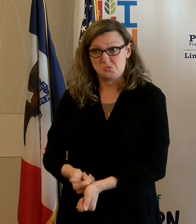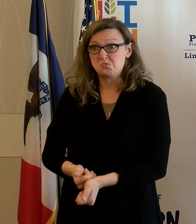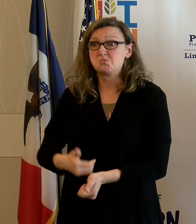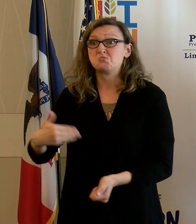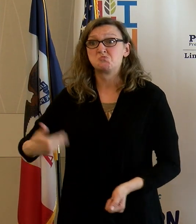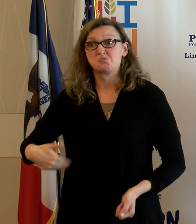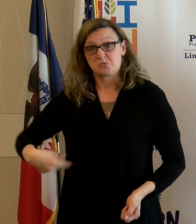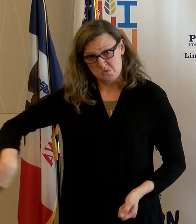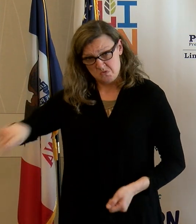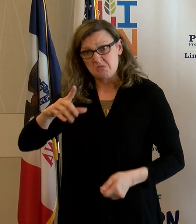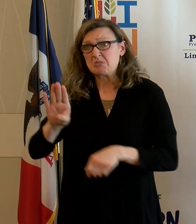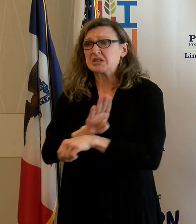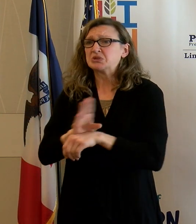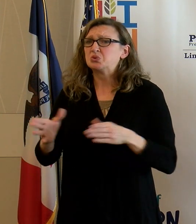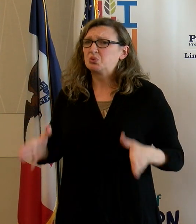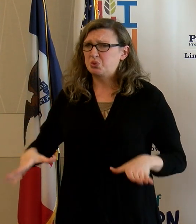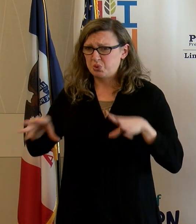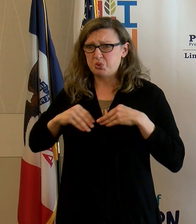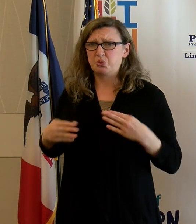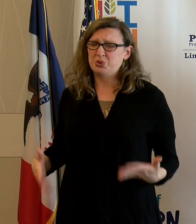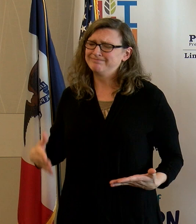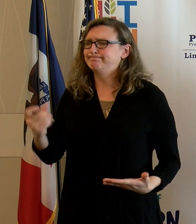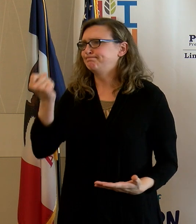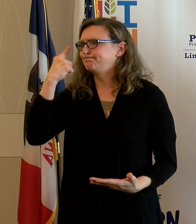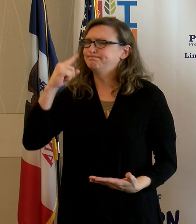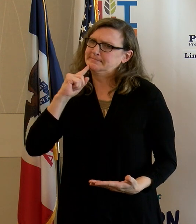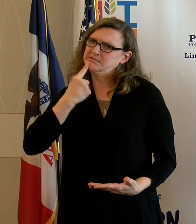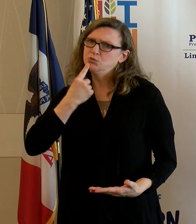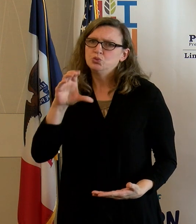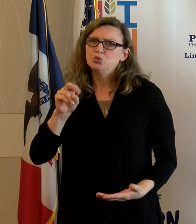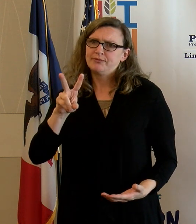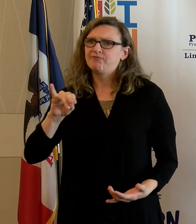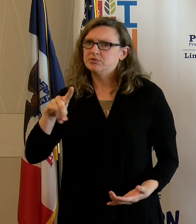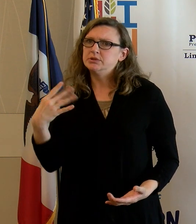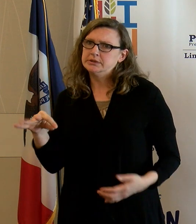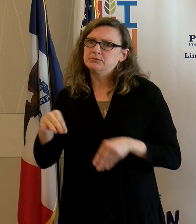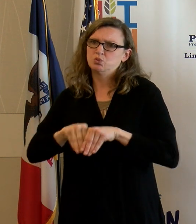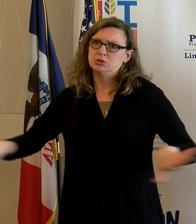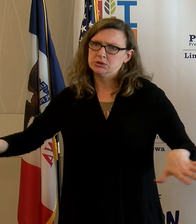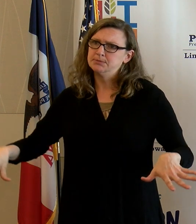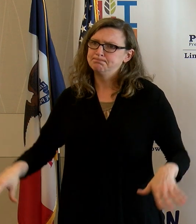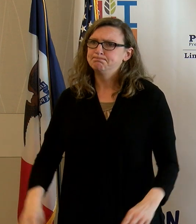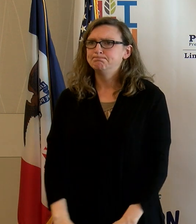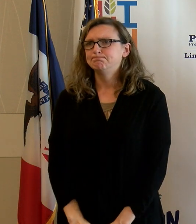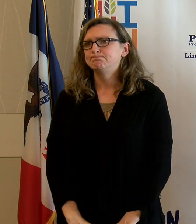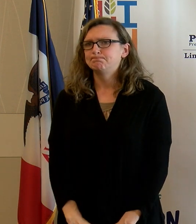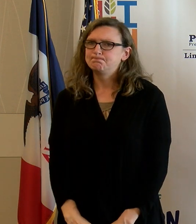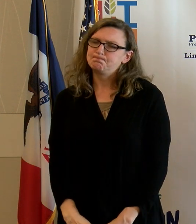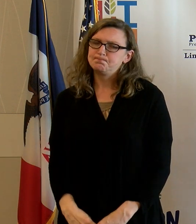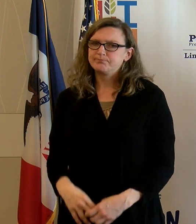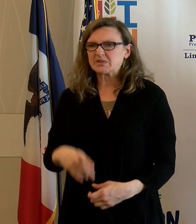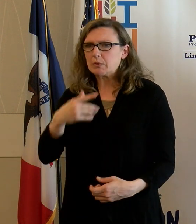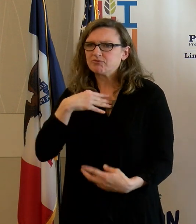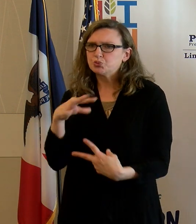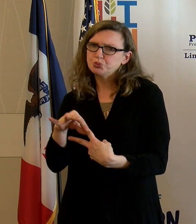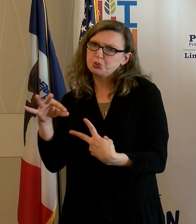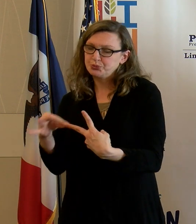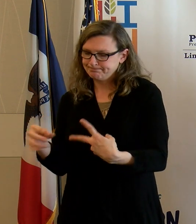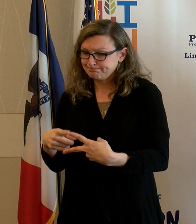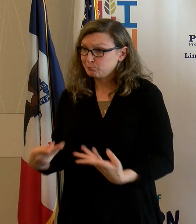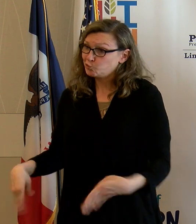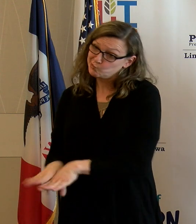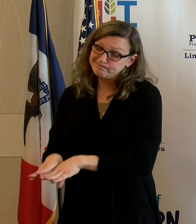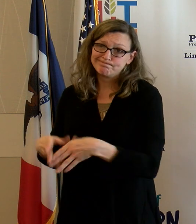this and continue to comply with the closure or reduced service requests from the governor, actually edicts from the